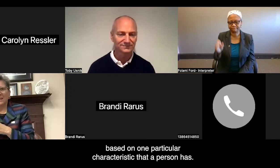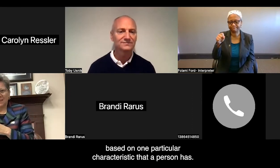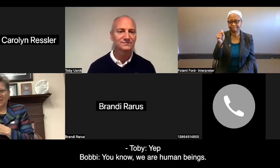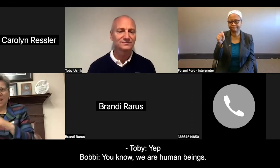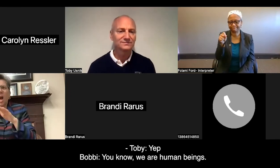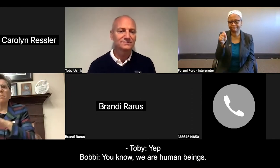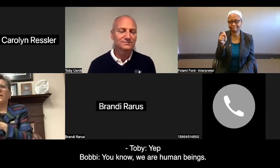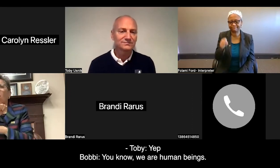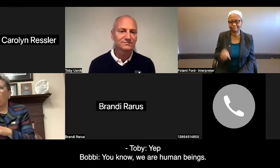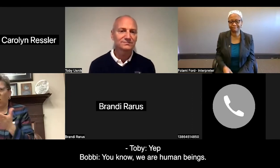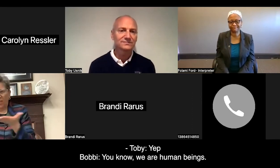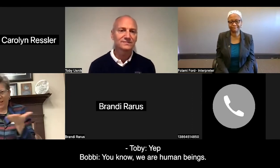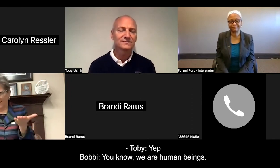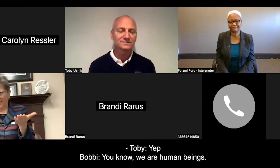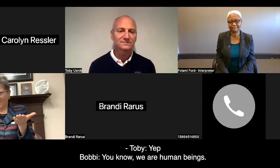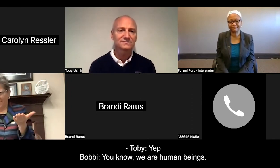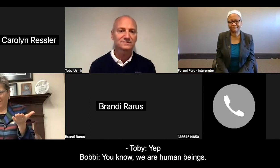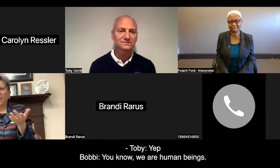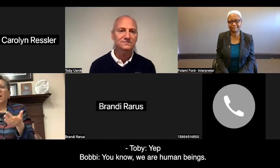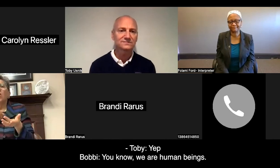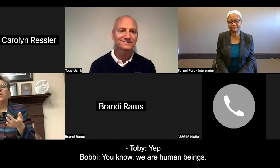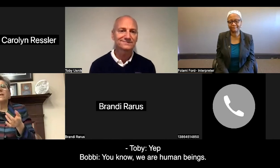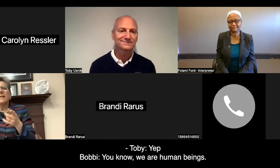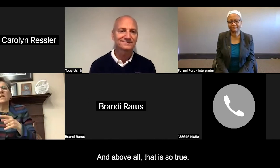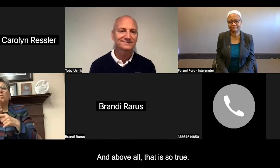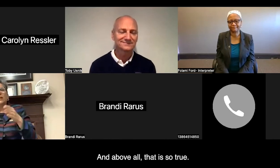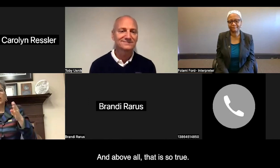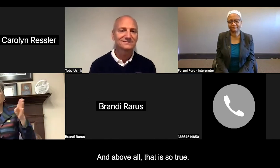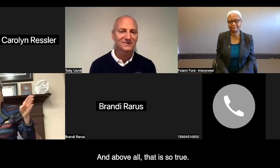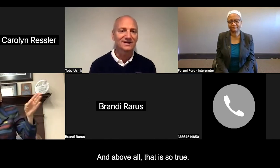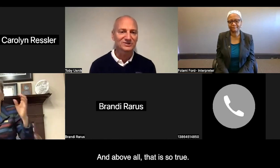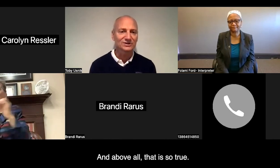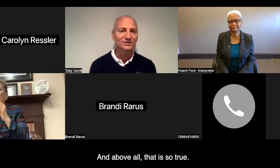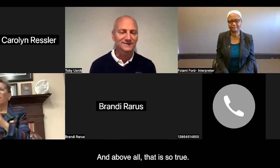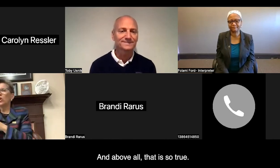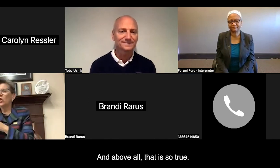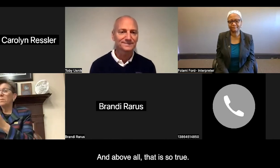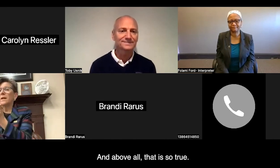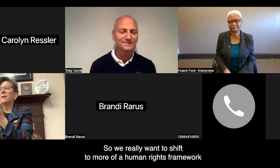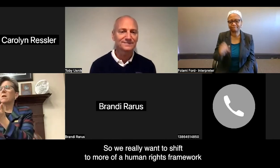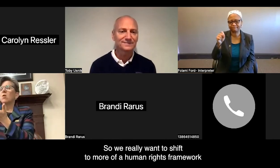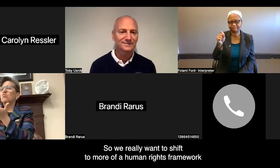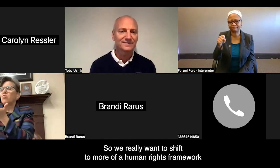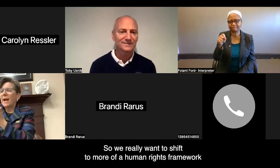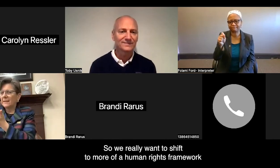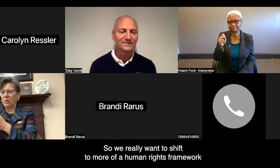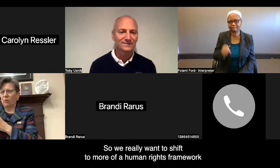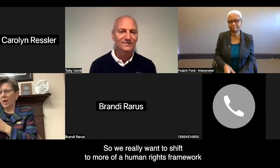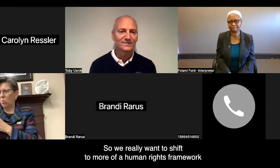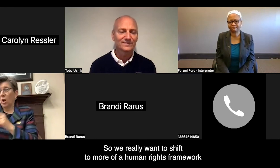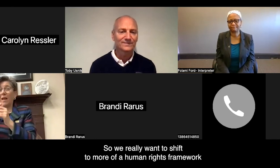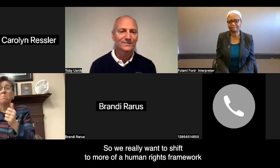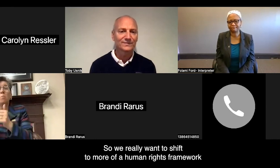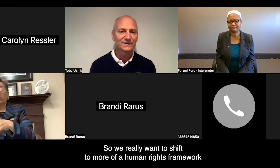You know, we are human beings, and above all, that is so true. So we really want to shift to more of a